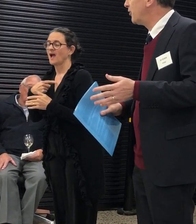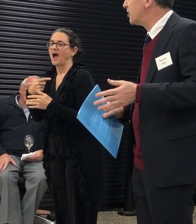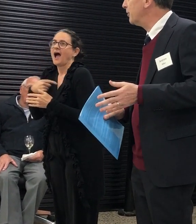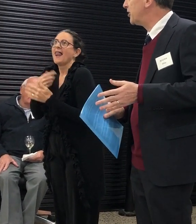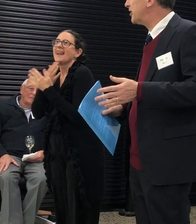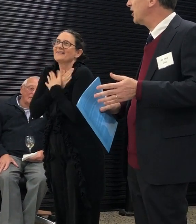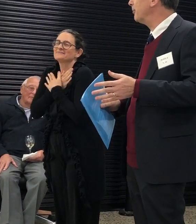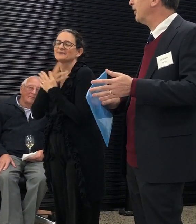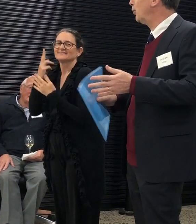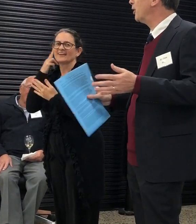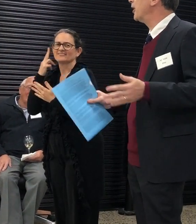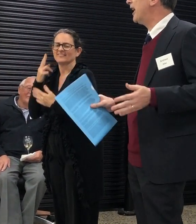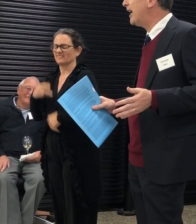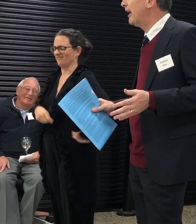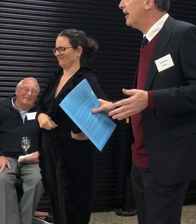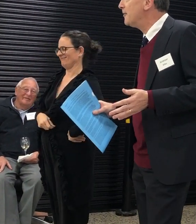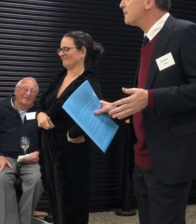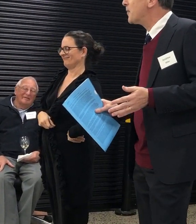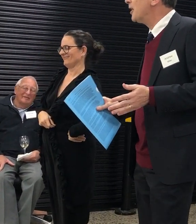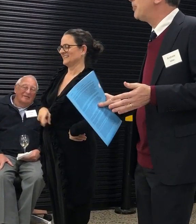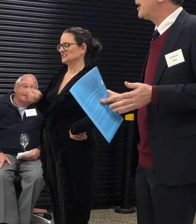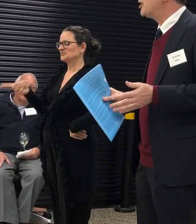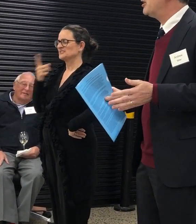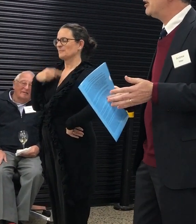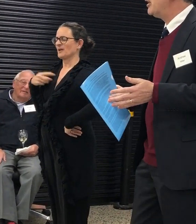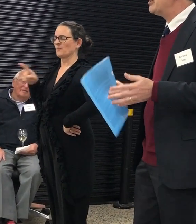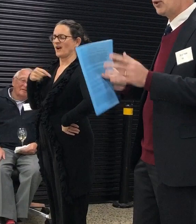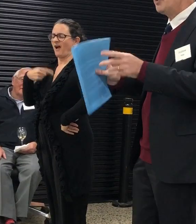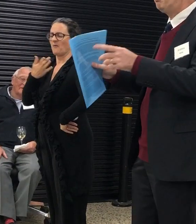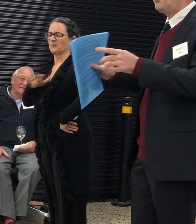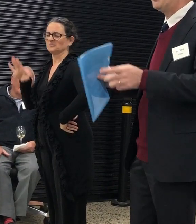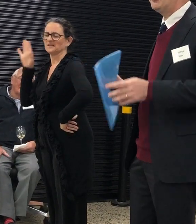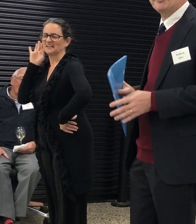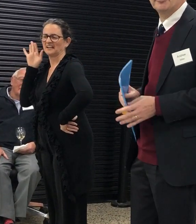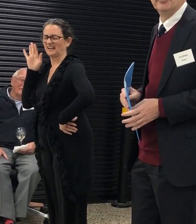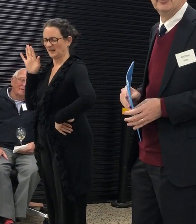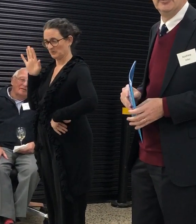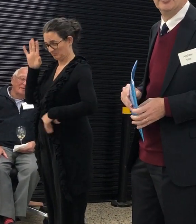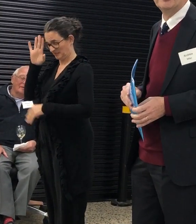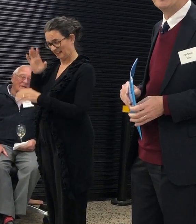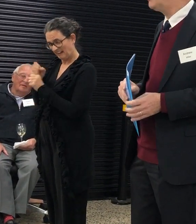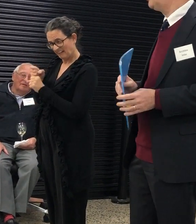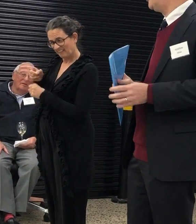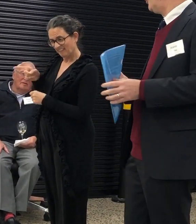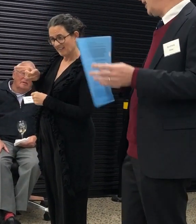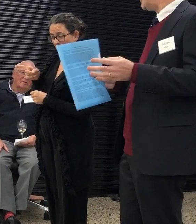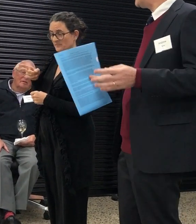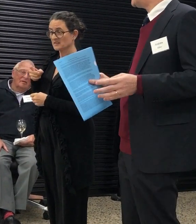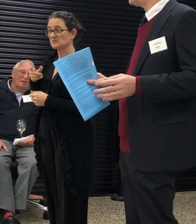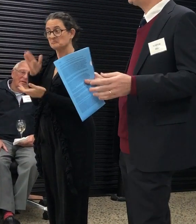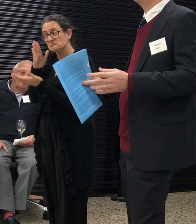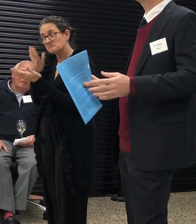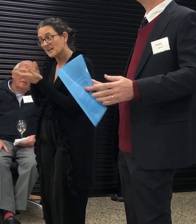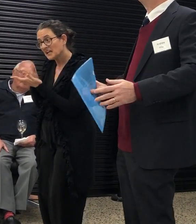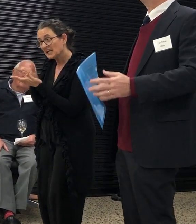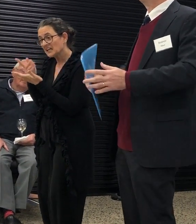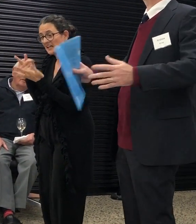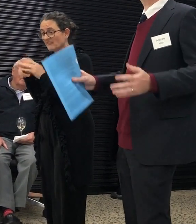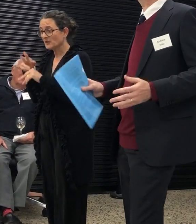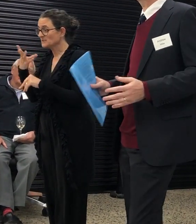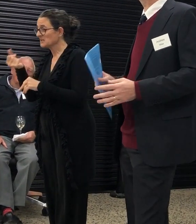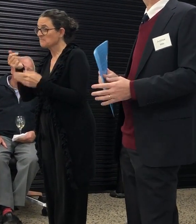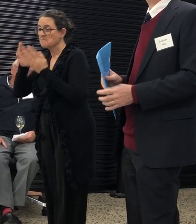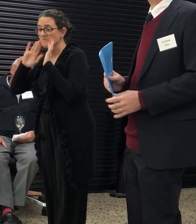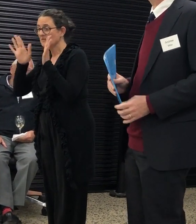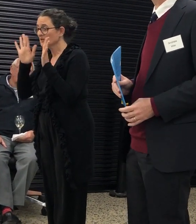her at all. I thought she was just telling me what I want to hear. And so I tested it. And I said, well, really? I said, if there was some